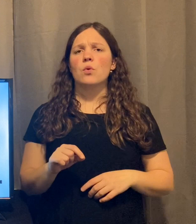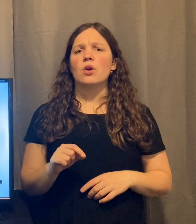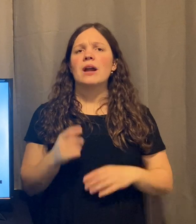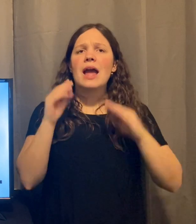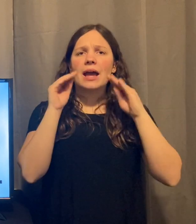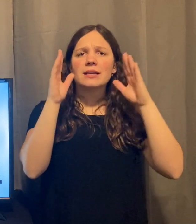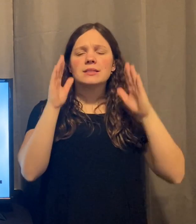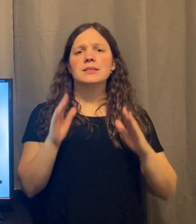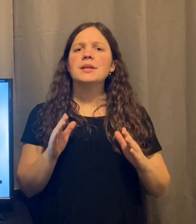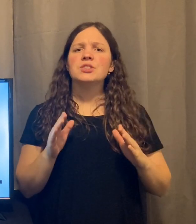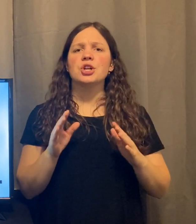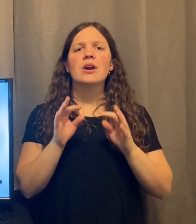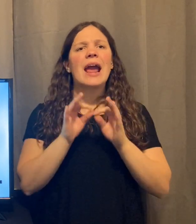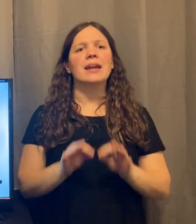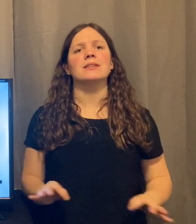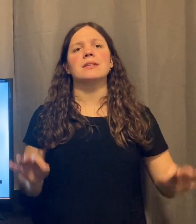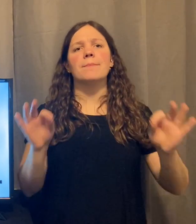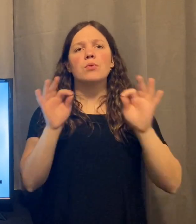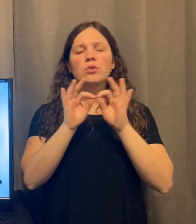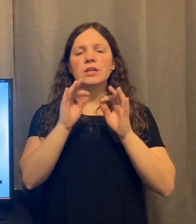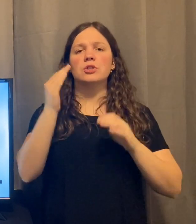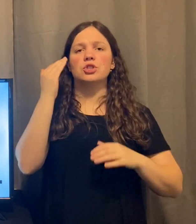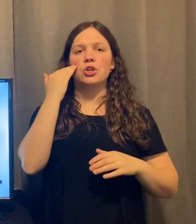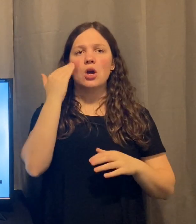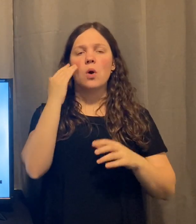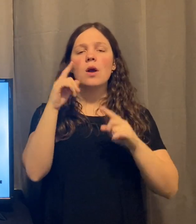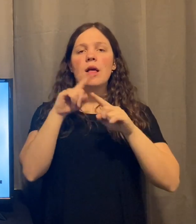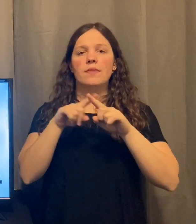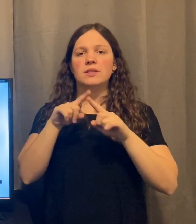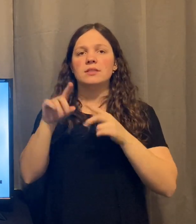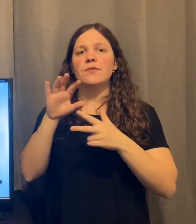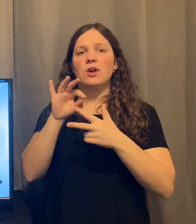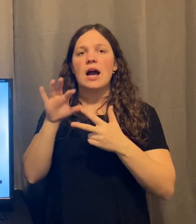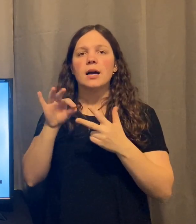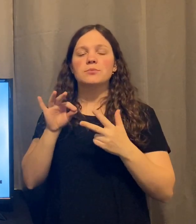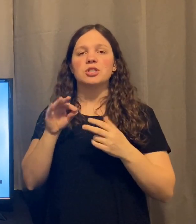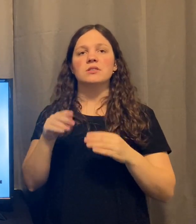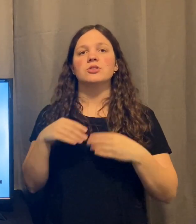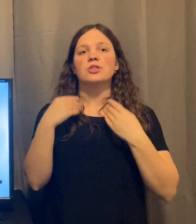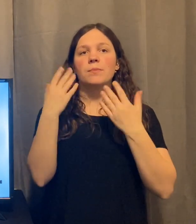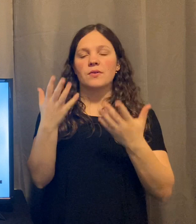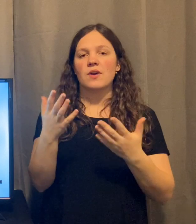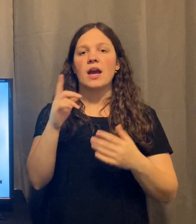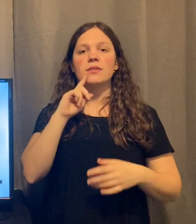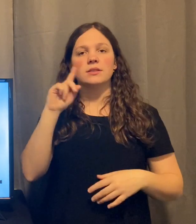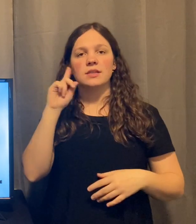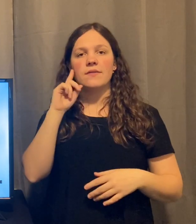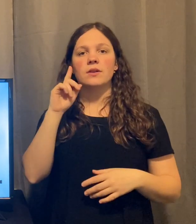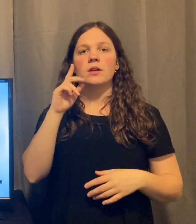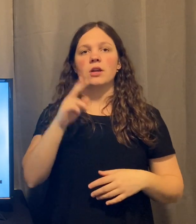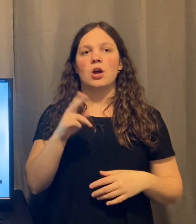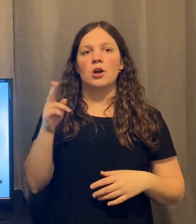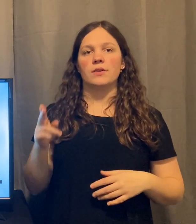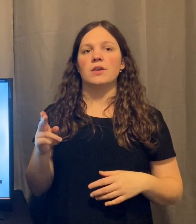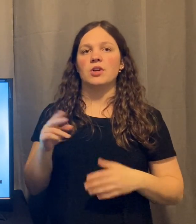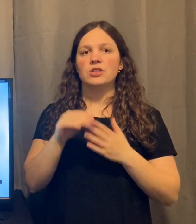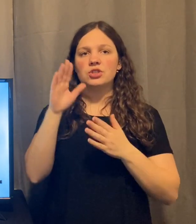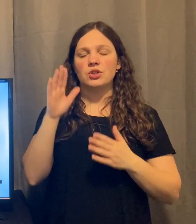Therefore, as a teacher, it is important to know the different options to provide the deaf and hard of hearing